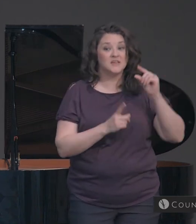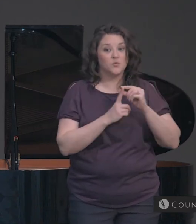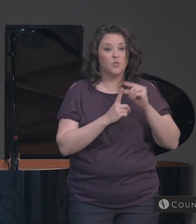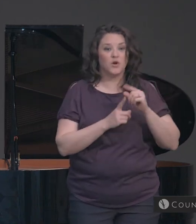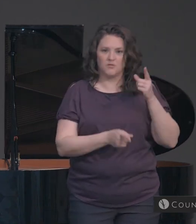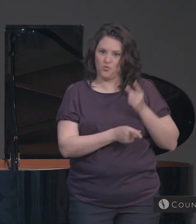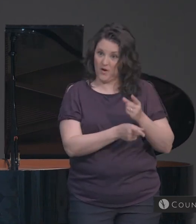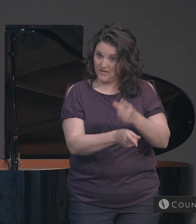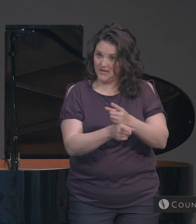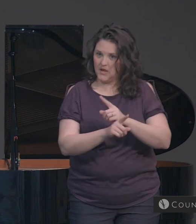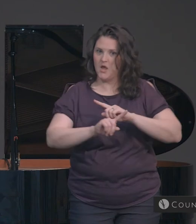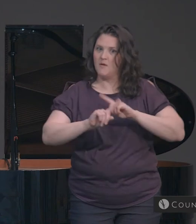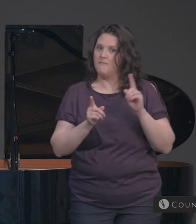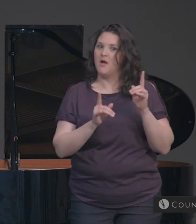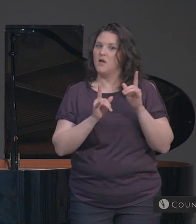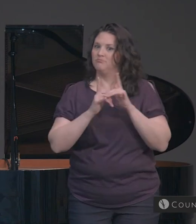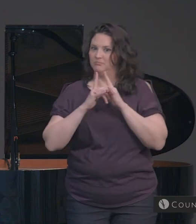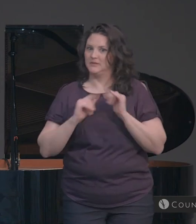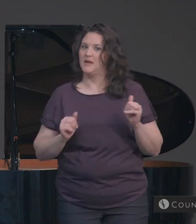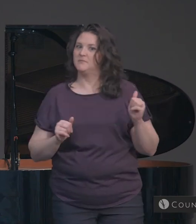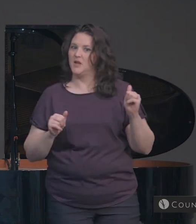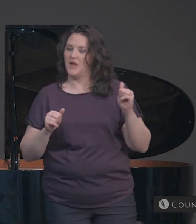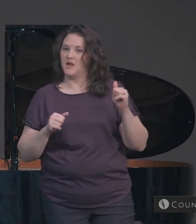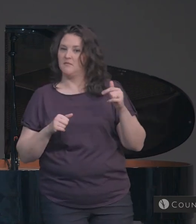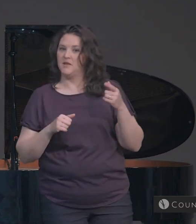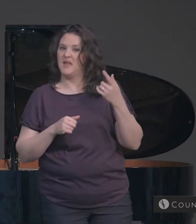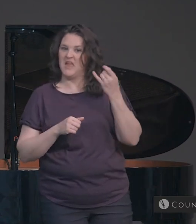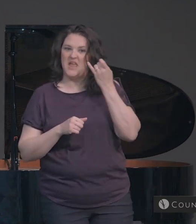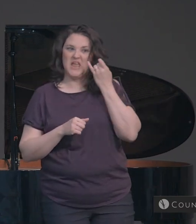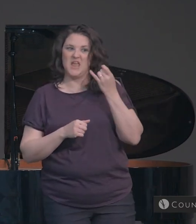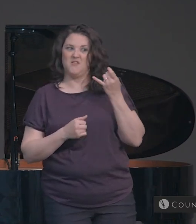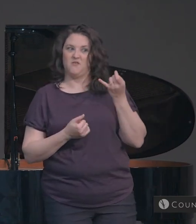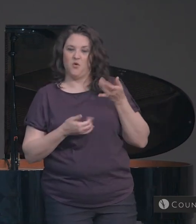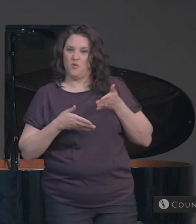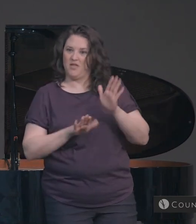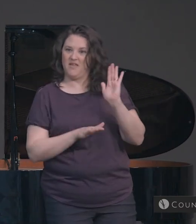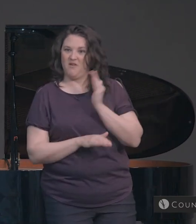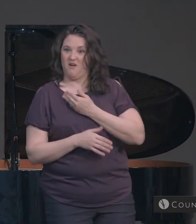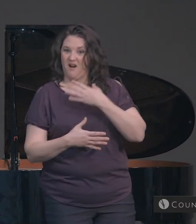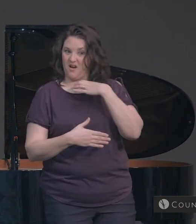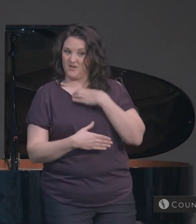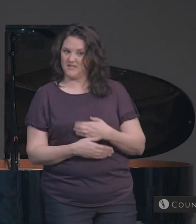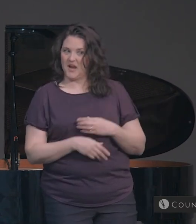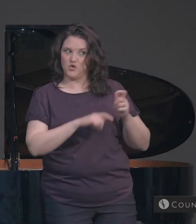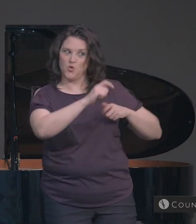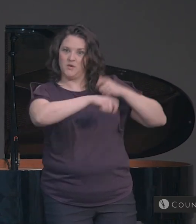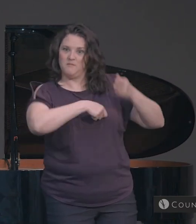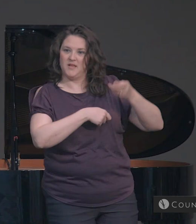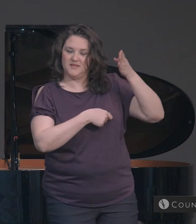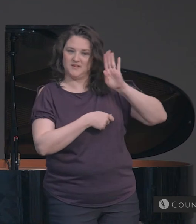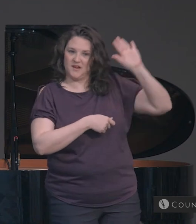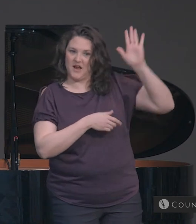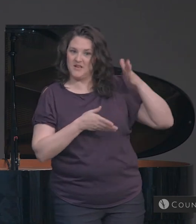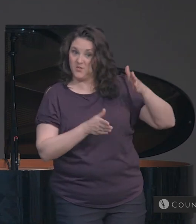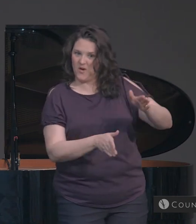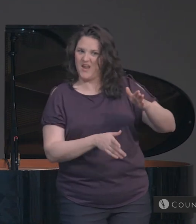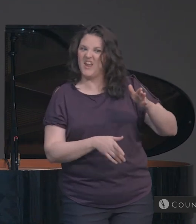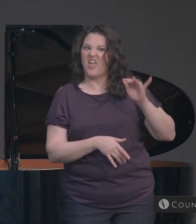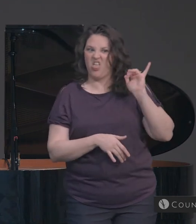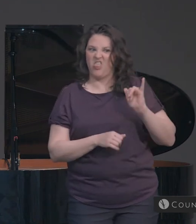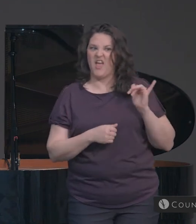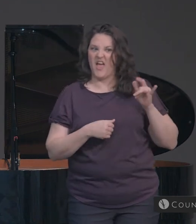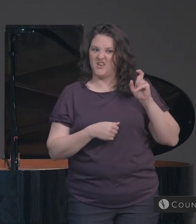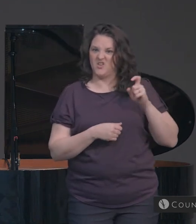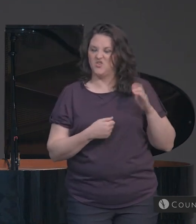also be a great source of fear if we allow our desires to take the place of his. If we decide to seek our own ways rather than